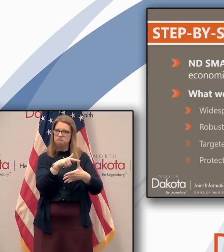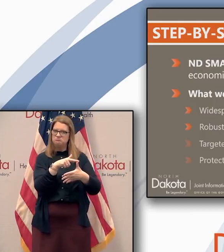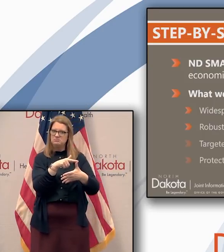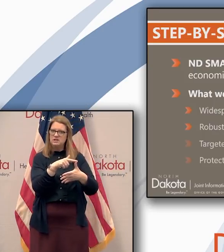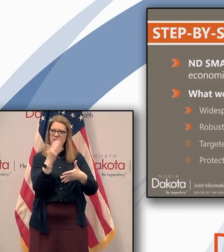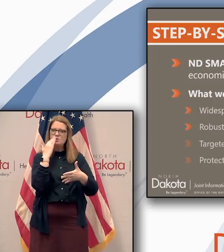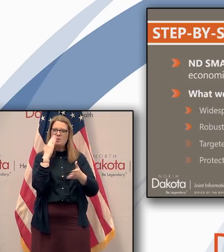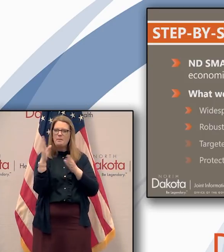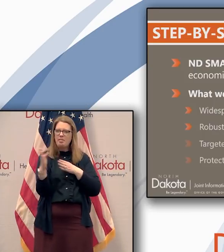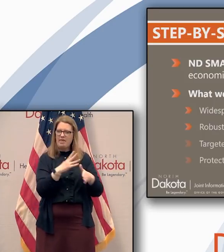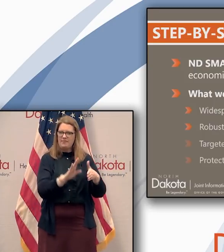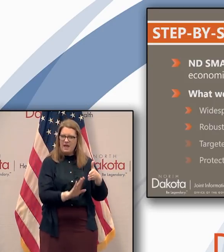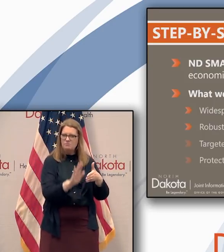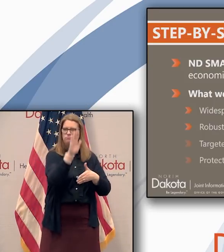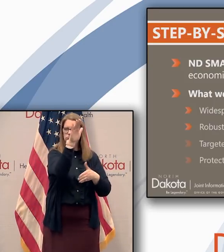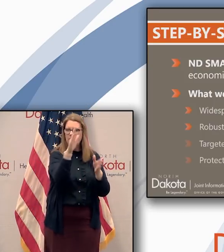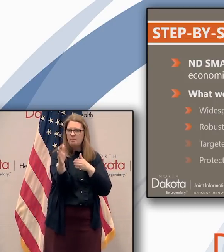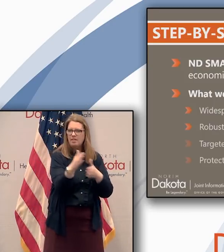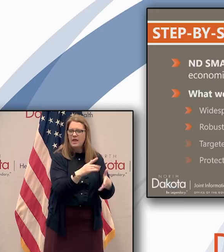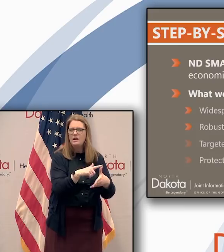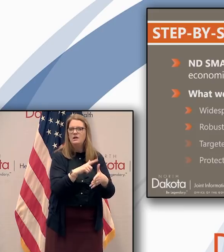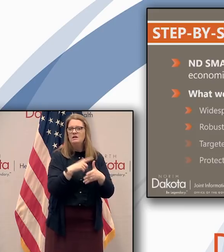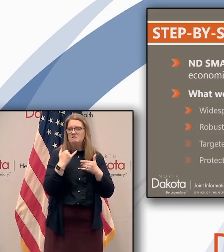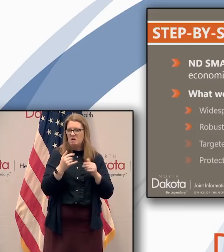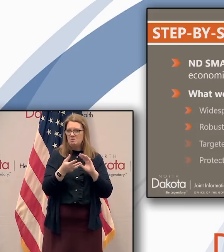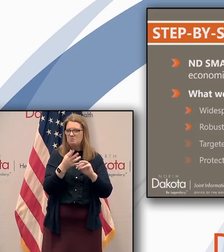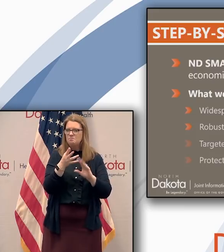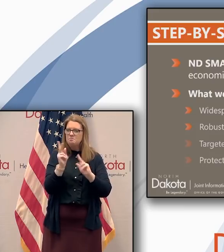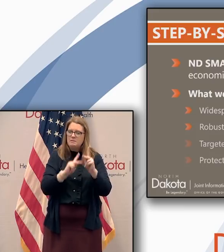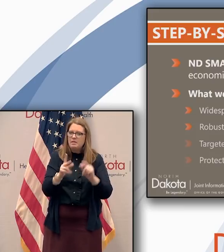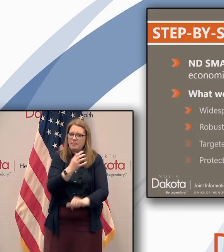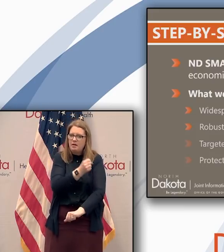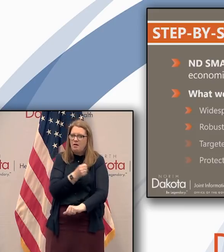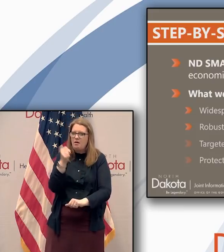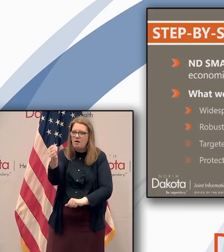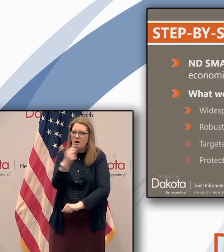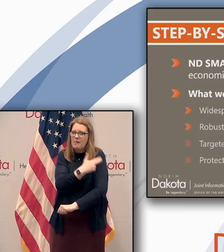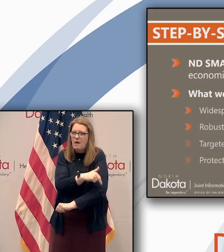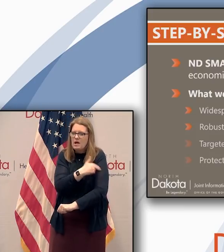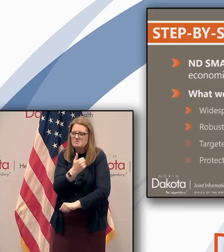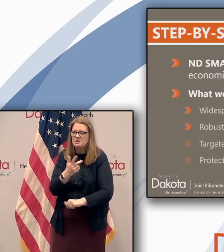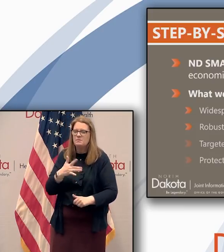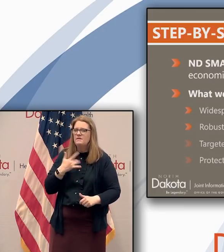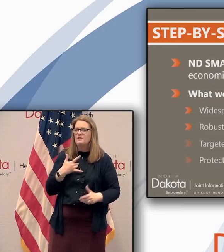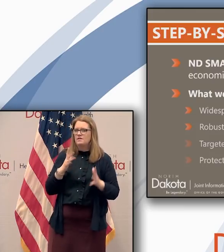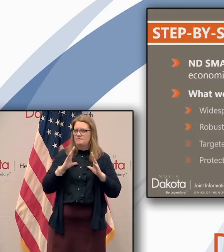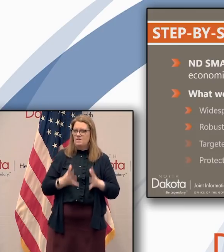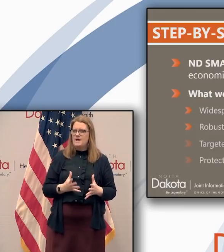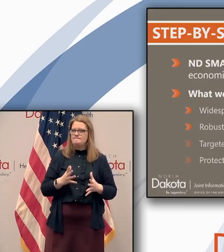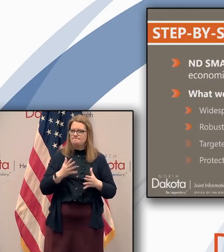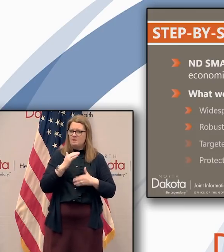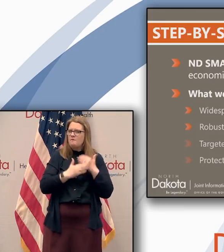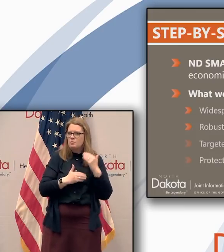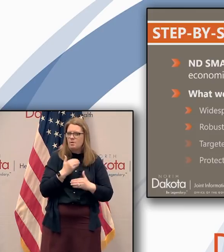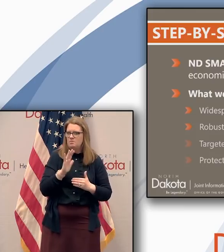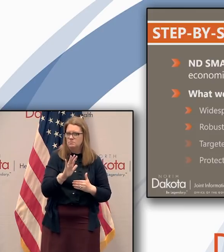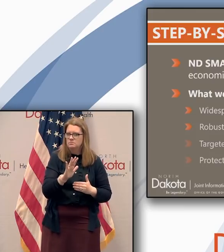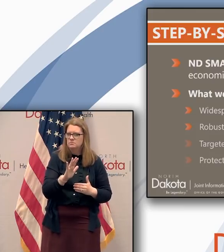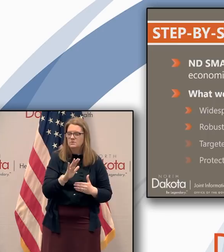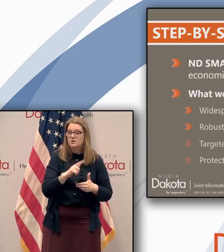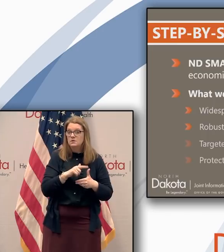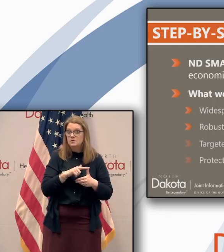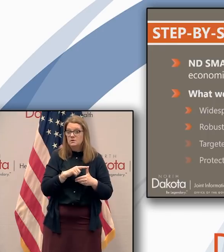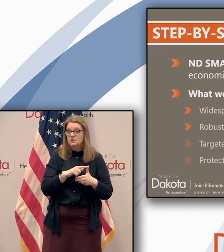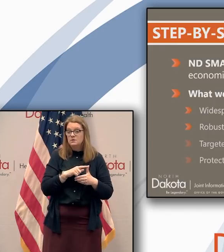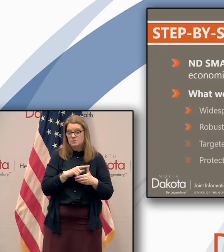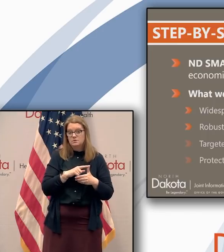announced last week and with the hospitalization numbers that we are in really good shape on that one. We'll continue to